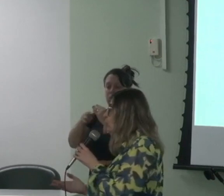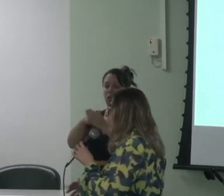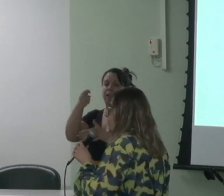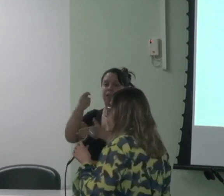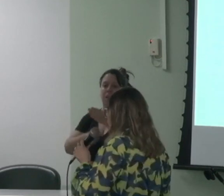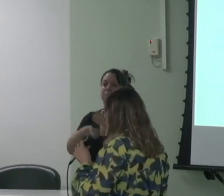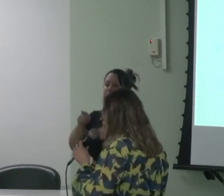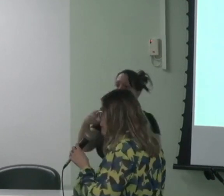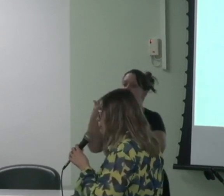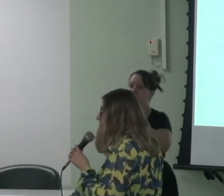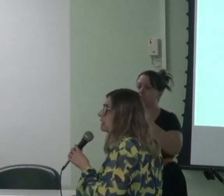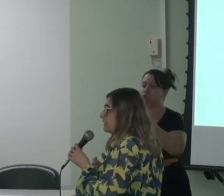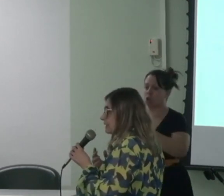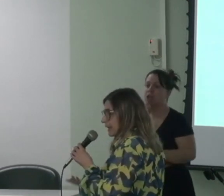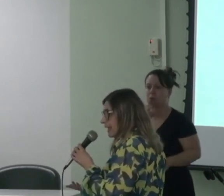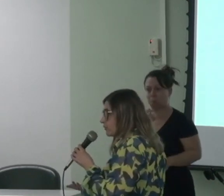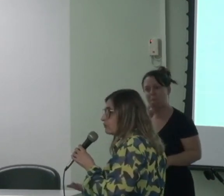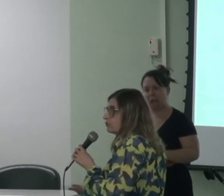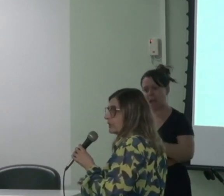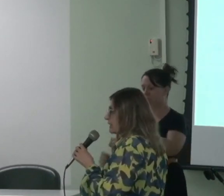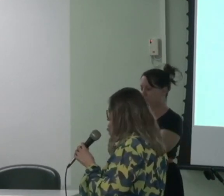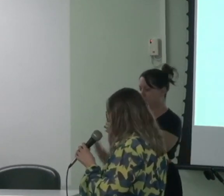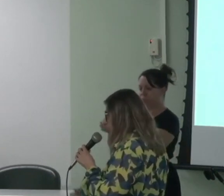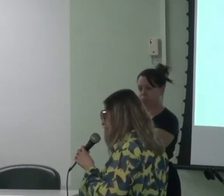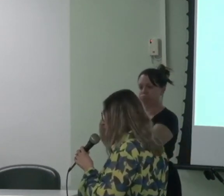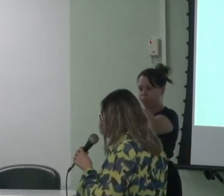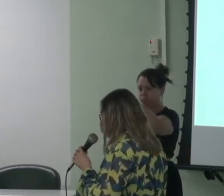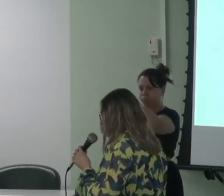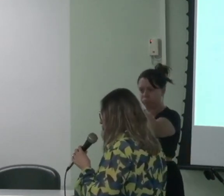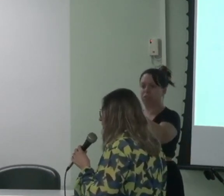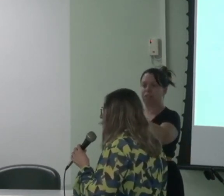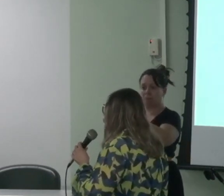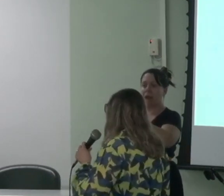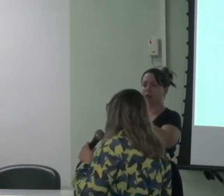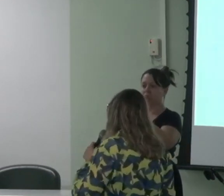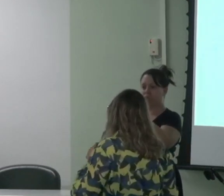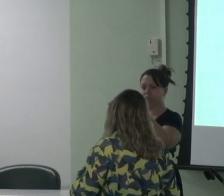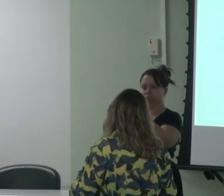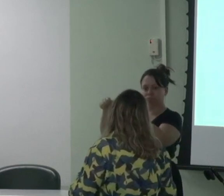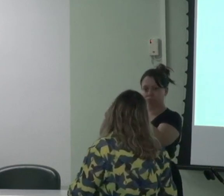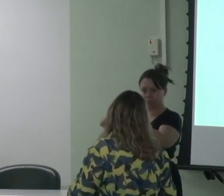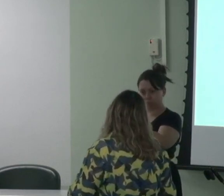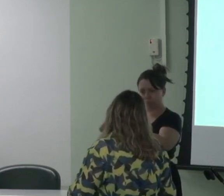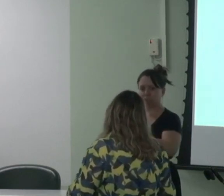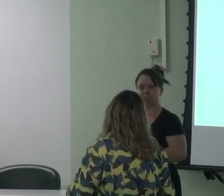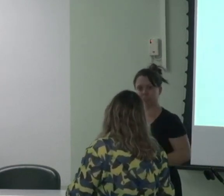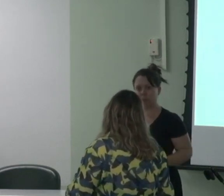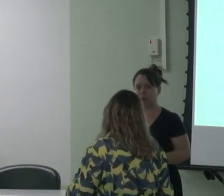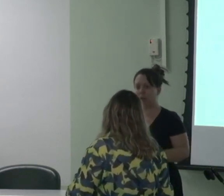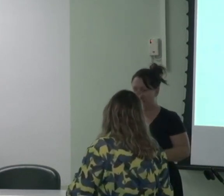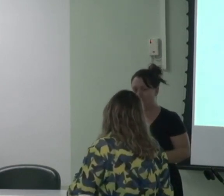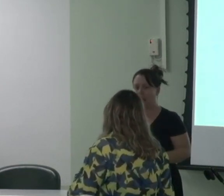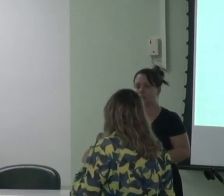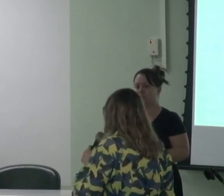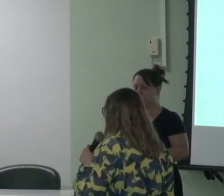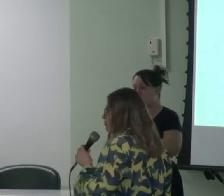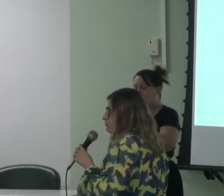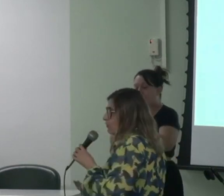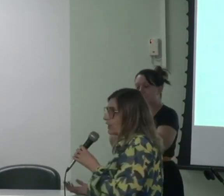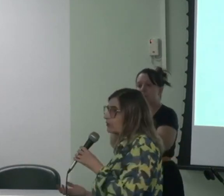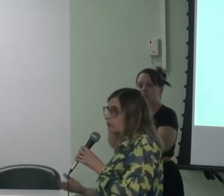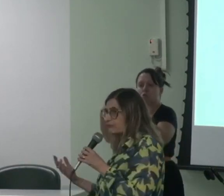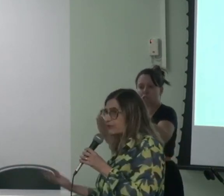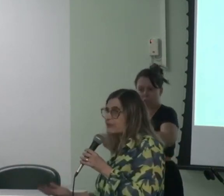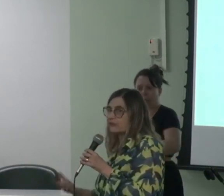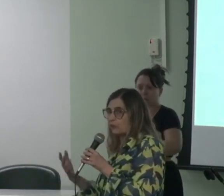working well and generating the language and annotating the language. So I think that we are on the right track to look